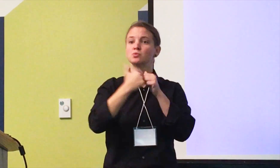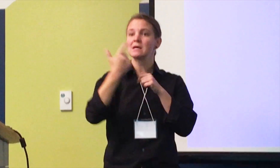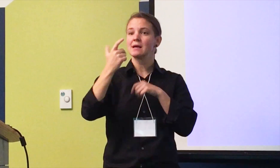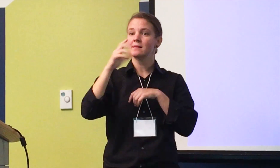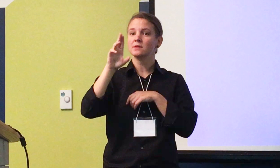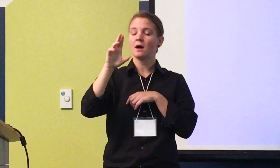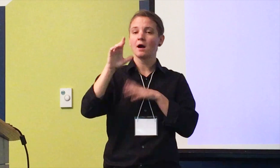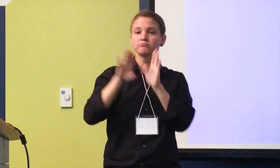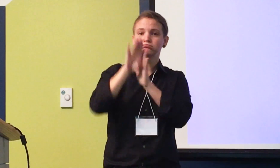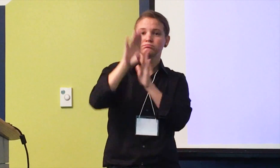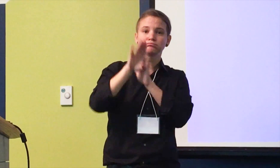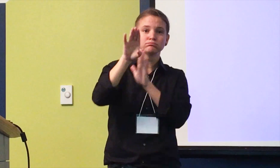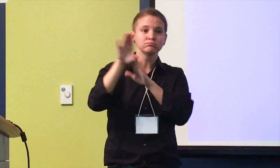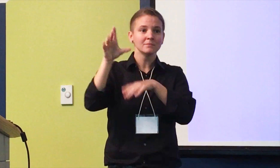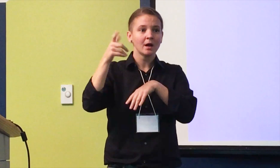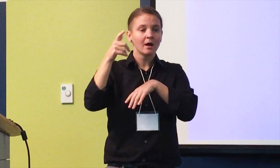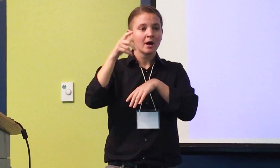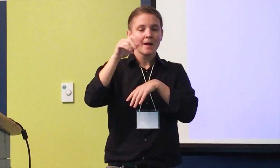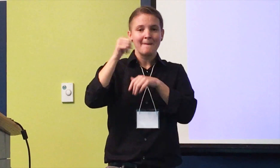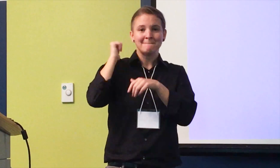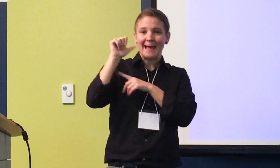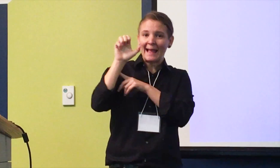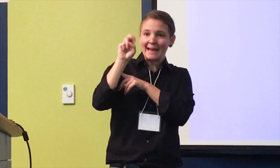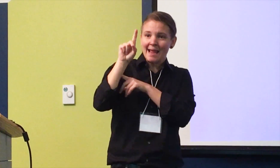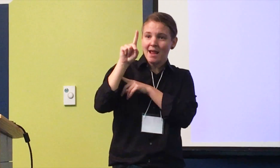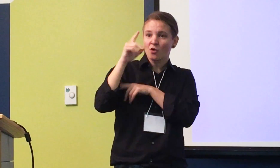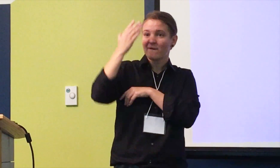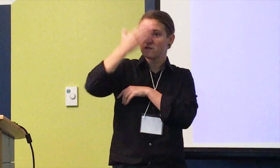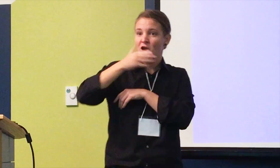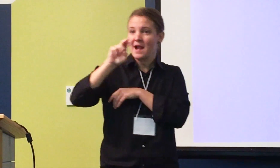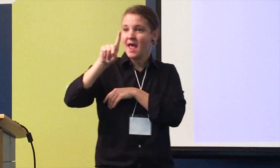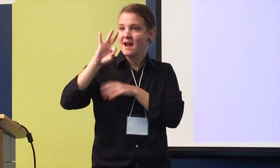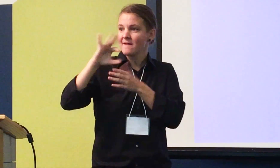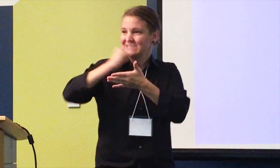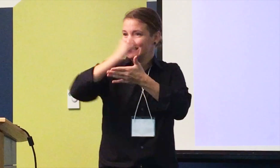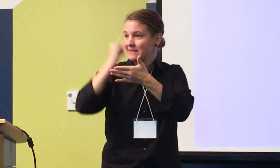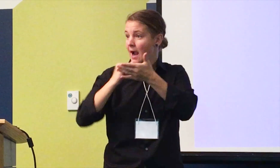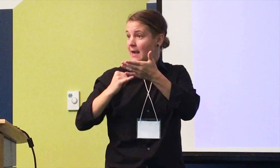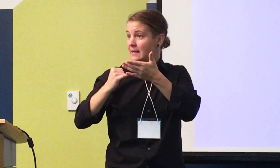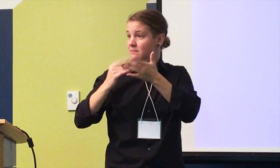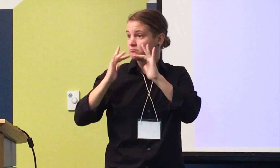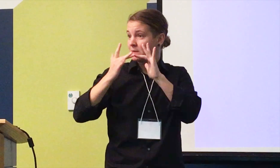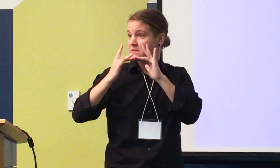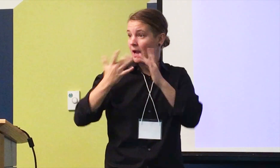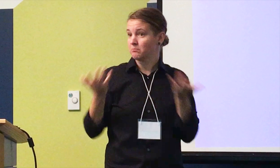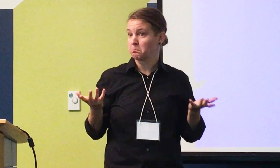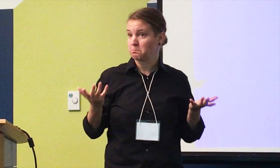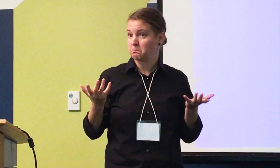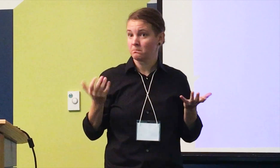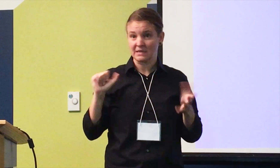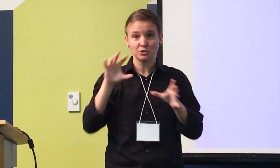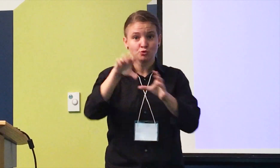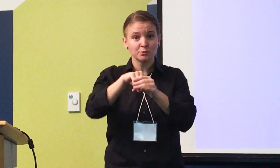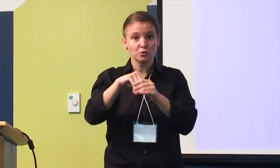have experience with doing, full stack development, back-end, front-end work,